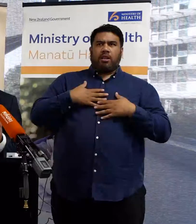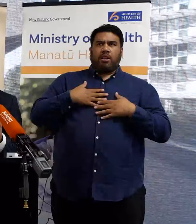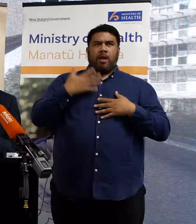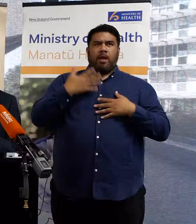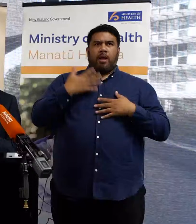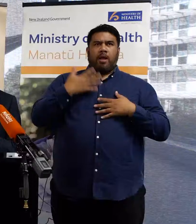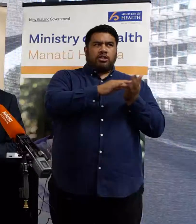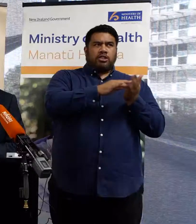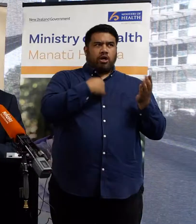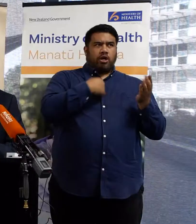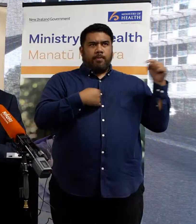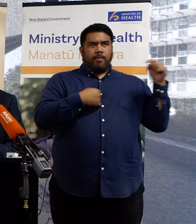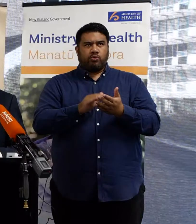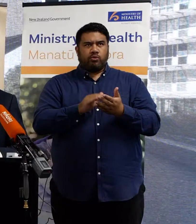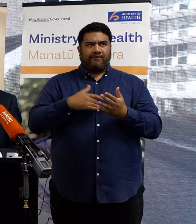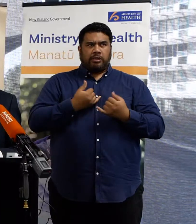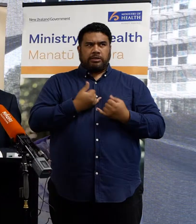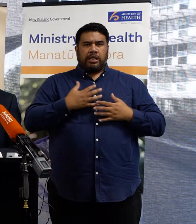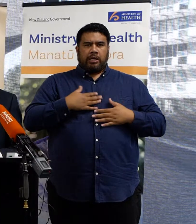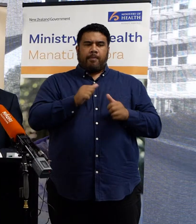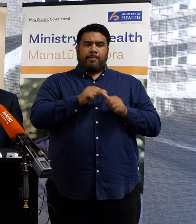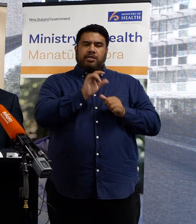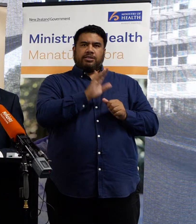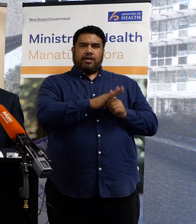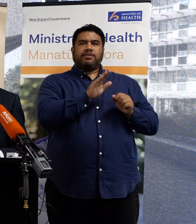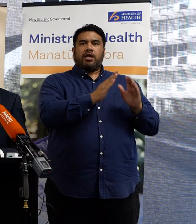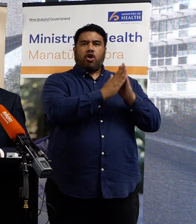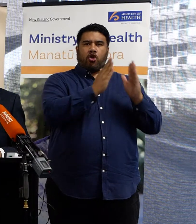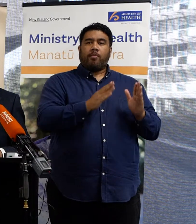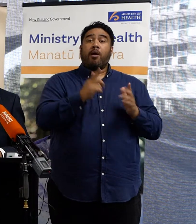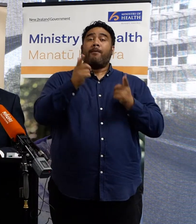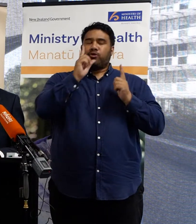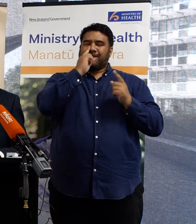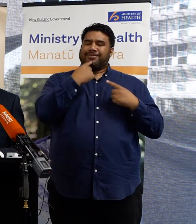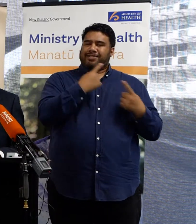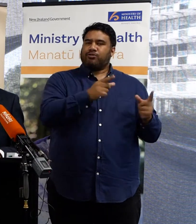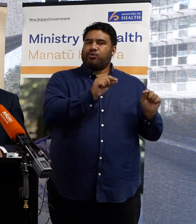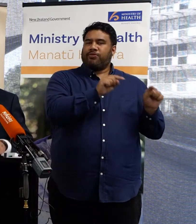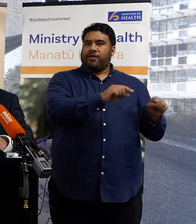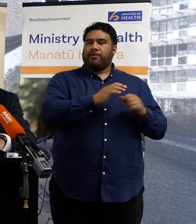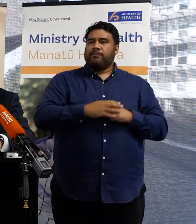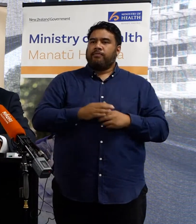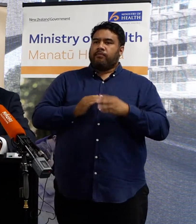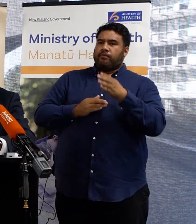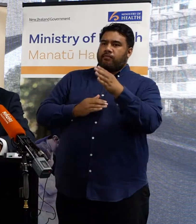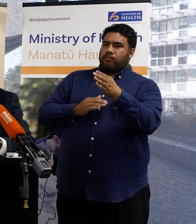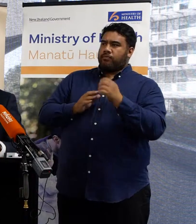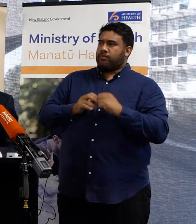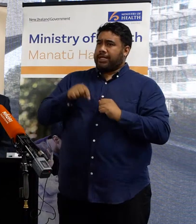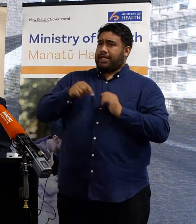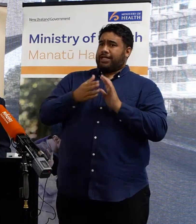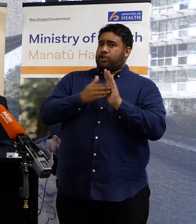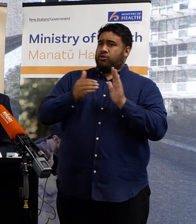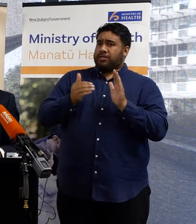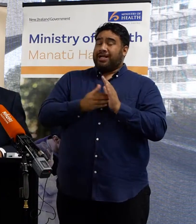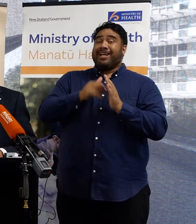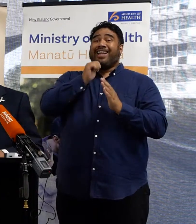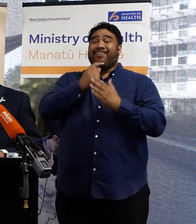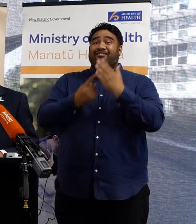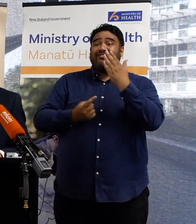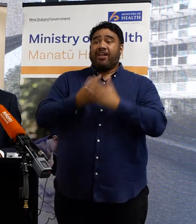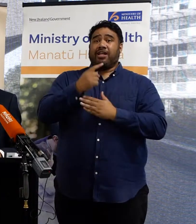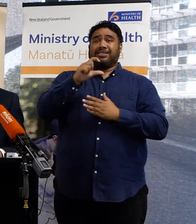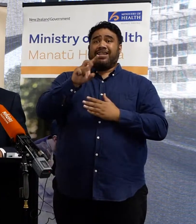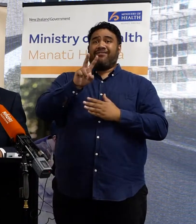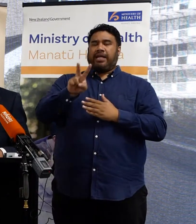China. That's by far the most important contribution they can make. How many critical cases can a country handle? How many? If we were to Yeah. put